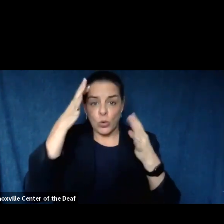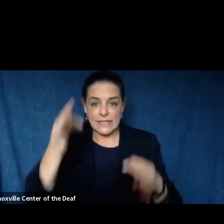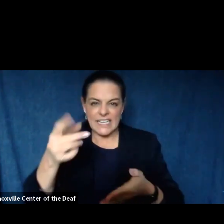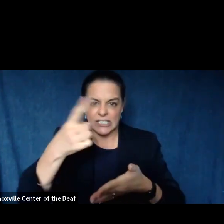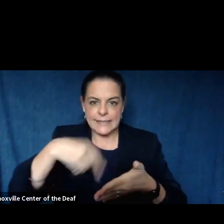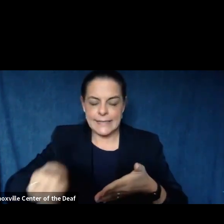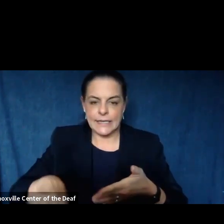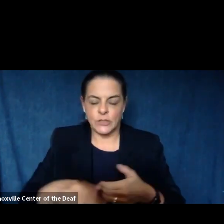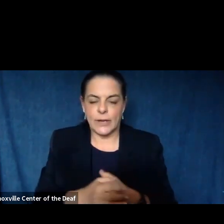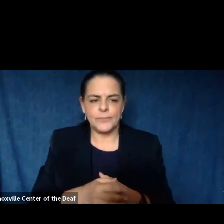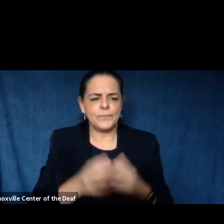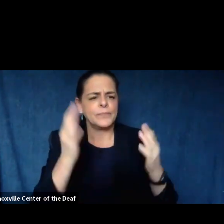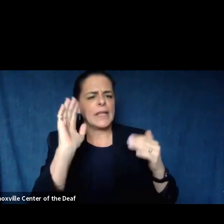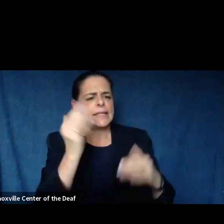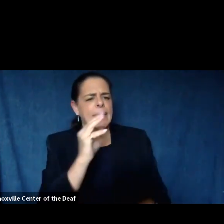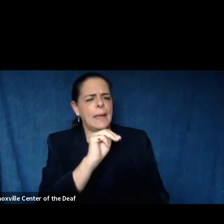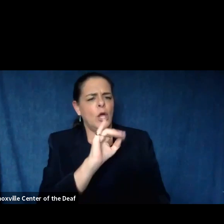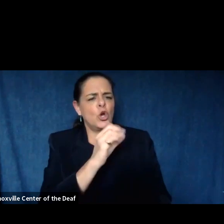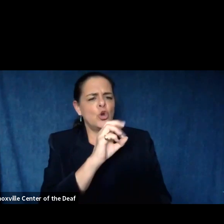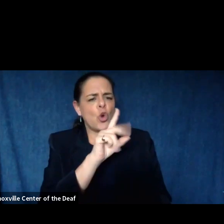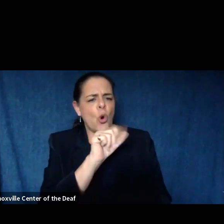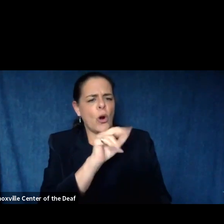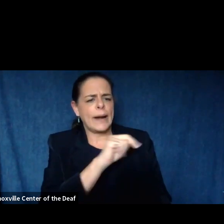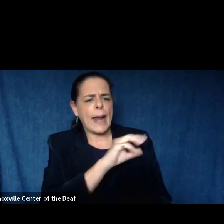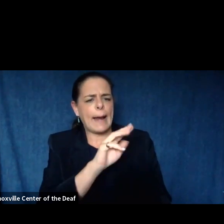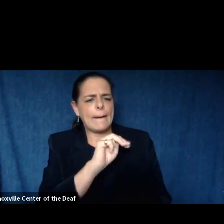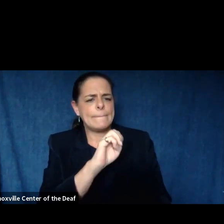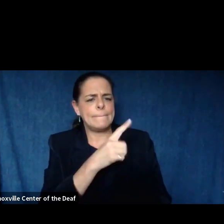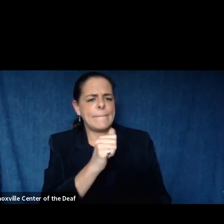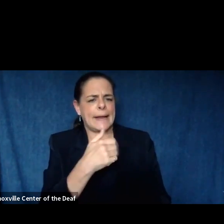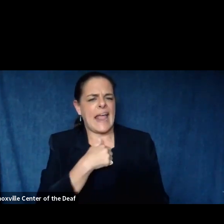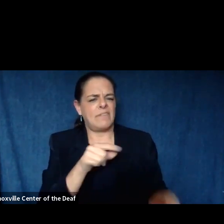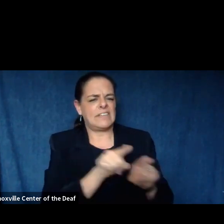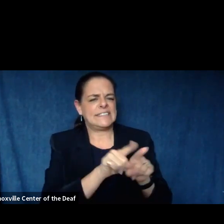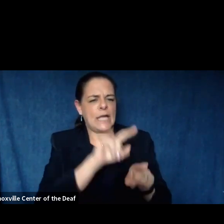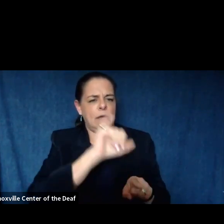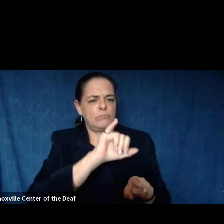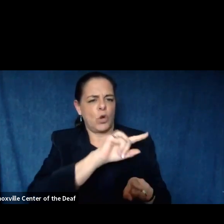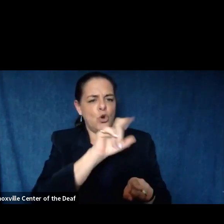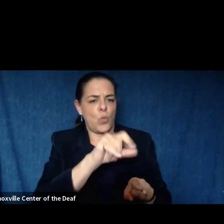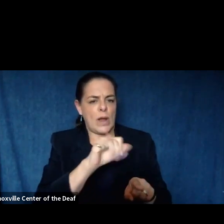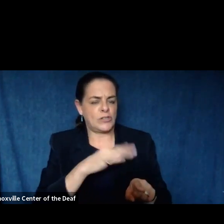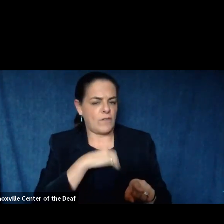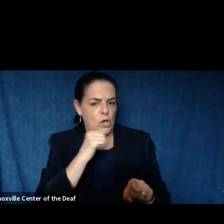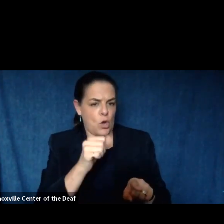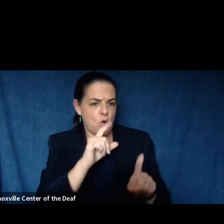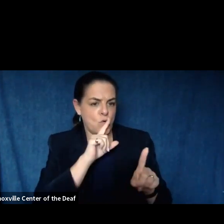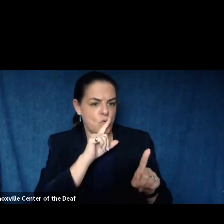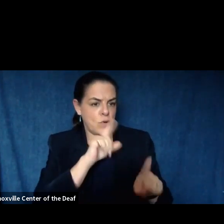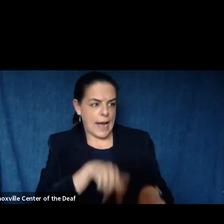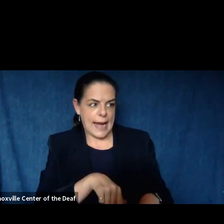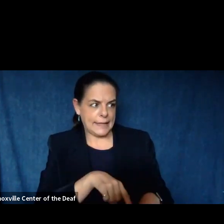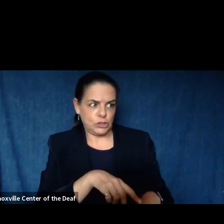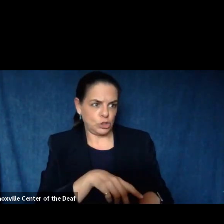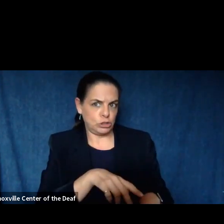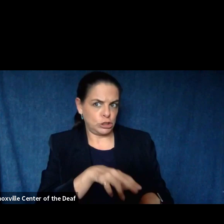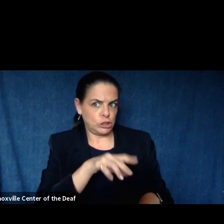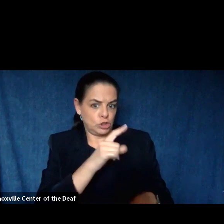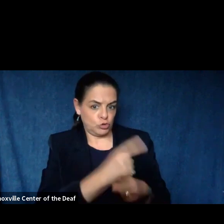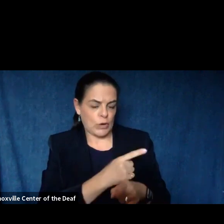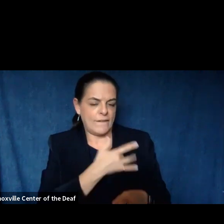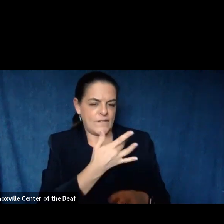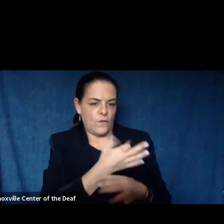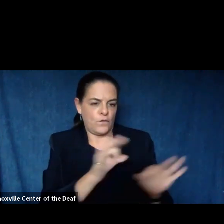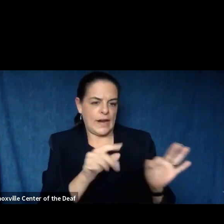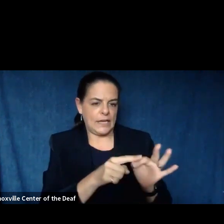appears that Jordan and Megan, you both have a similar question there. So if I'm not asking one and it doesn't answer the other person's question, feel free to type